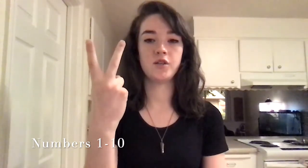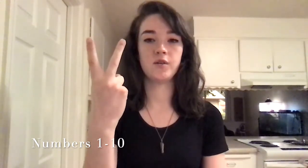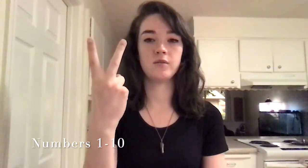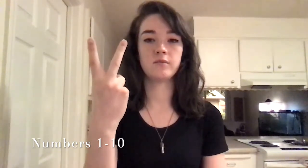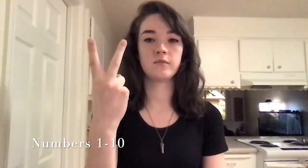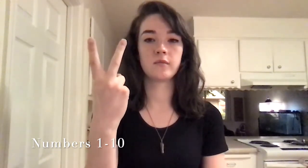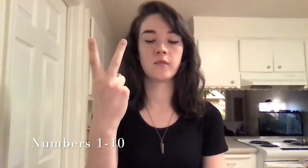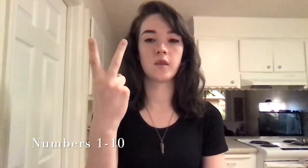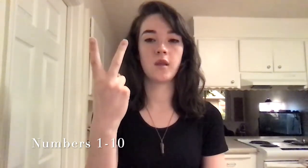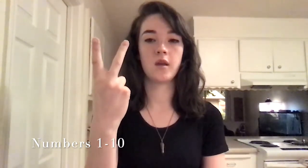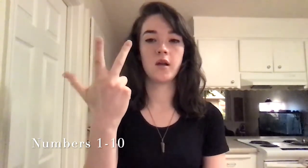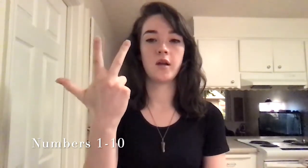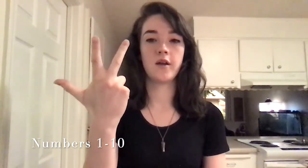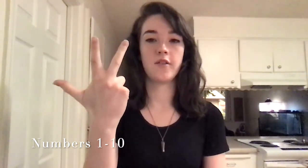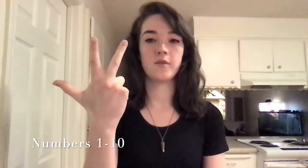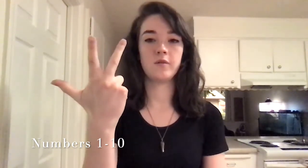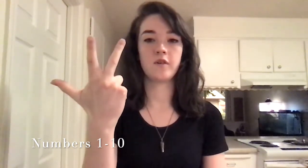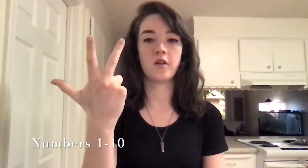2, 3 with our thumb,